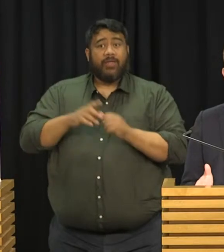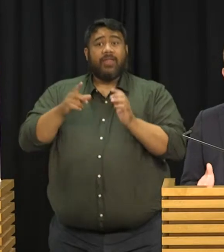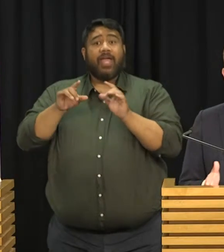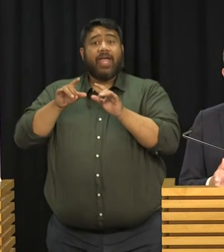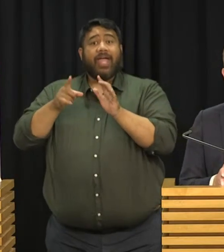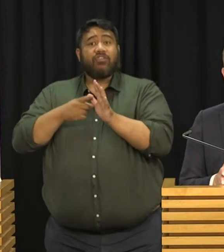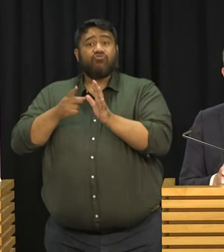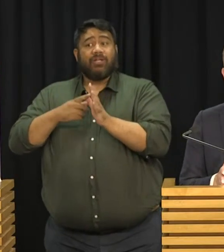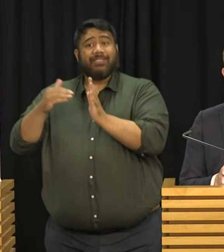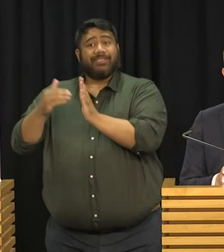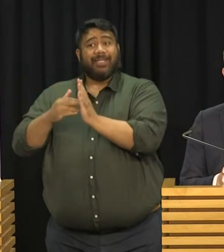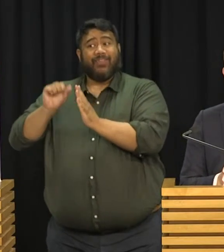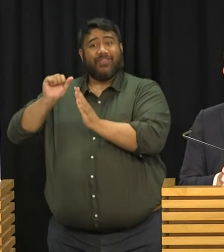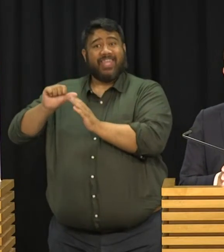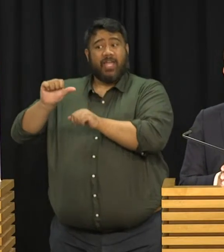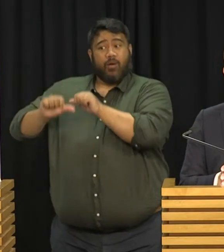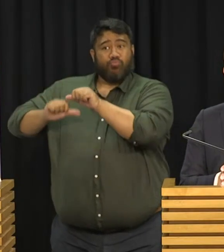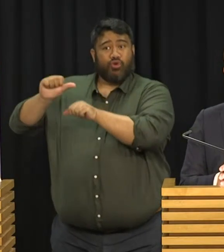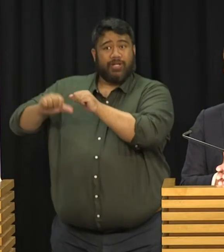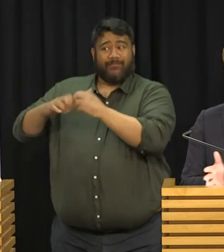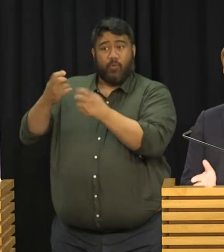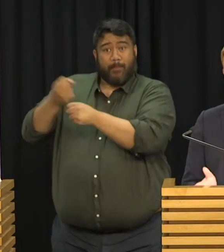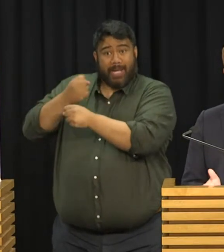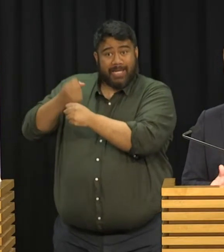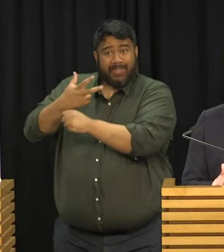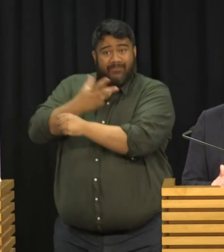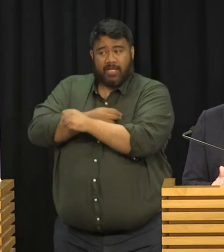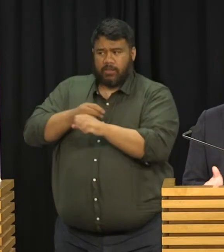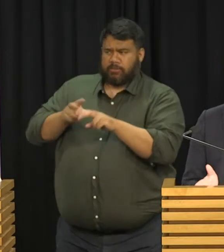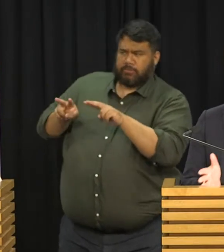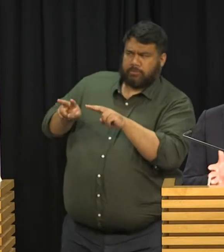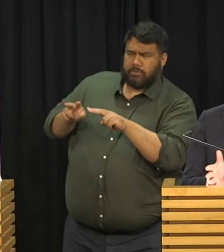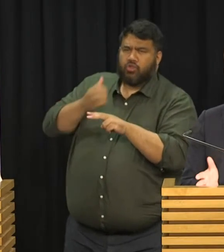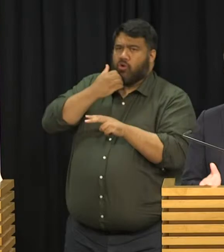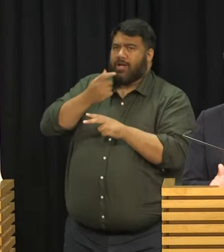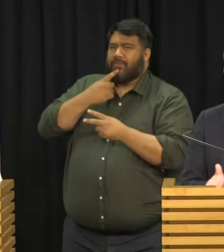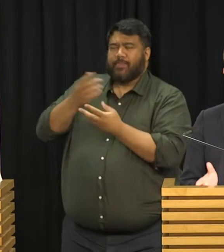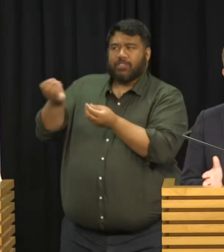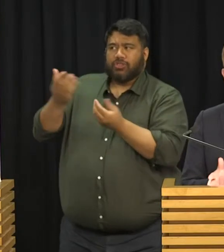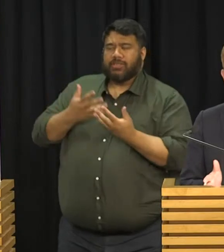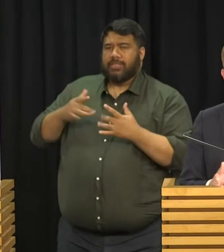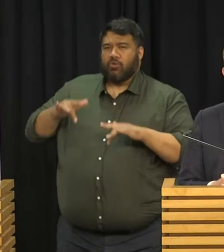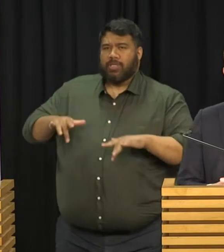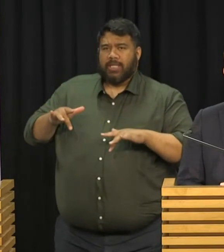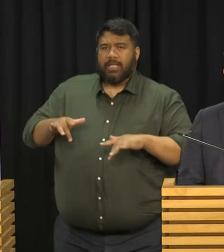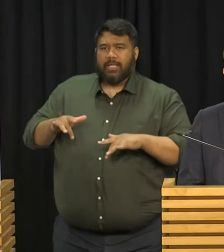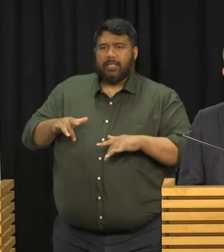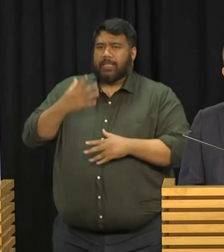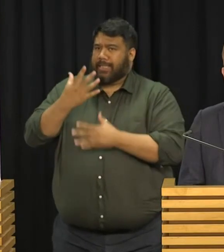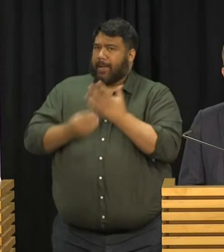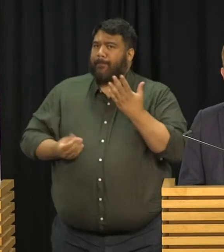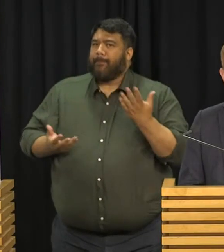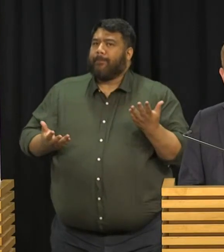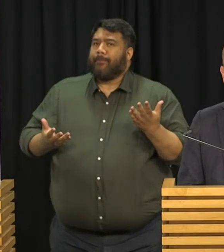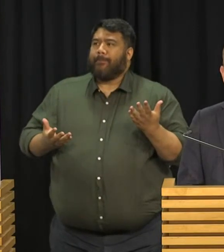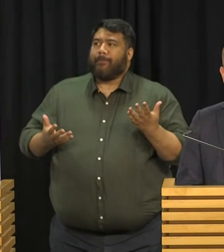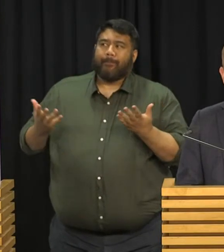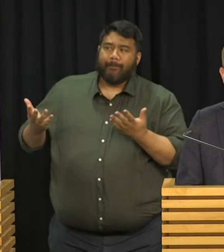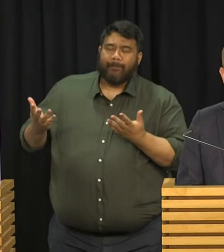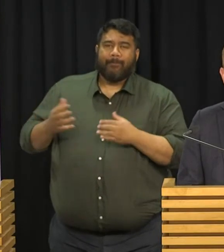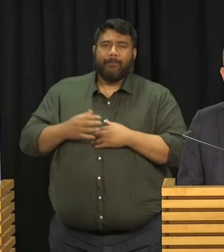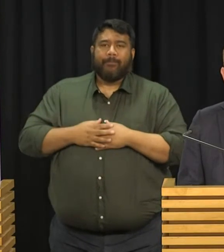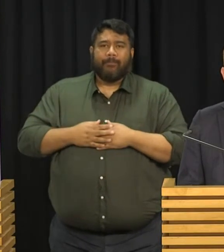approval process is that that's the area where there has been the least information, and that's still a big gap in the information that's been supplied